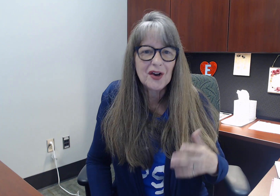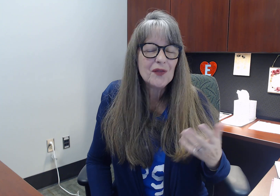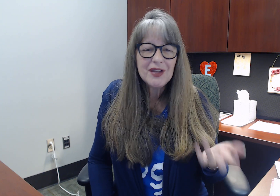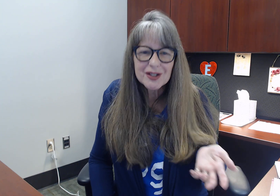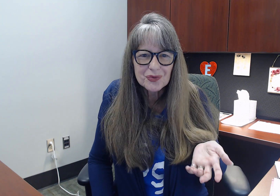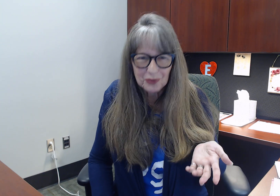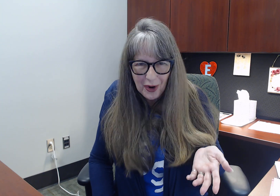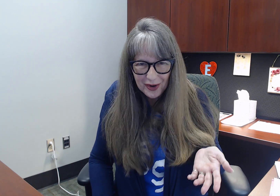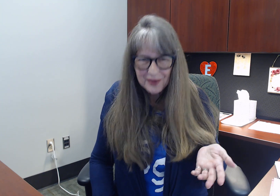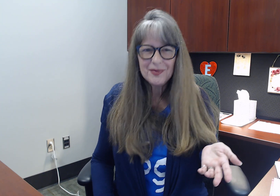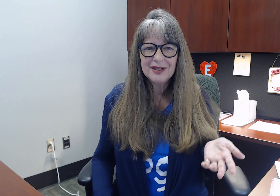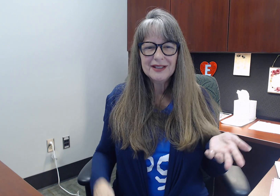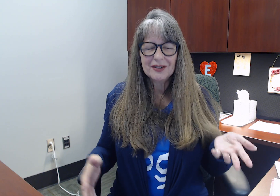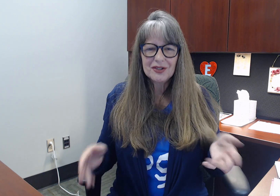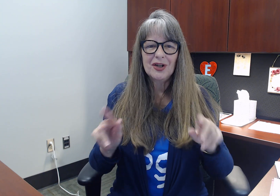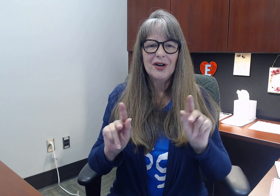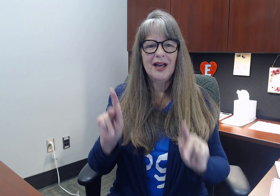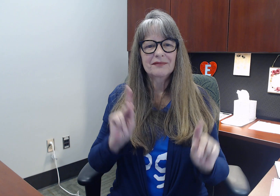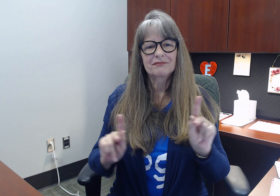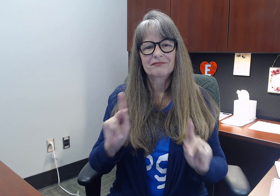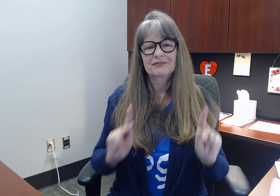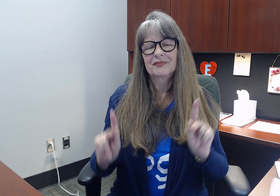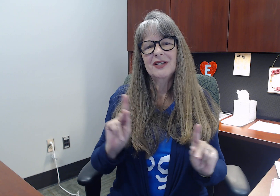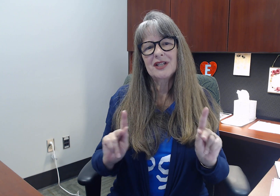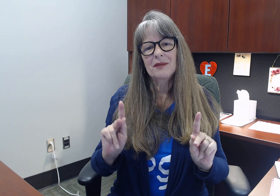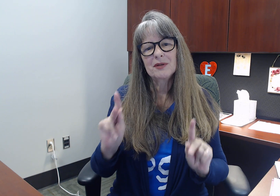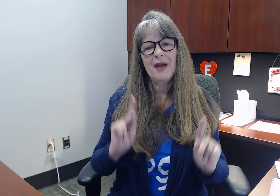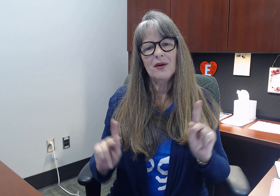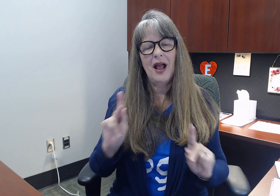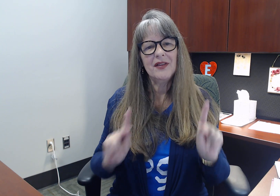think it's wrong, but it looks odd. It comes backward. I think that's more